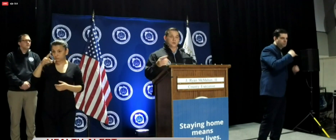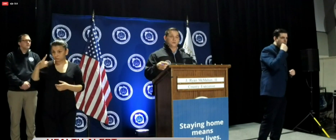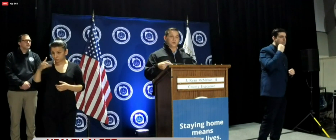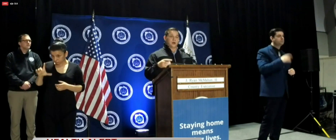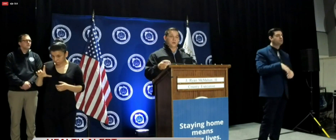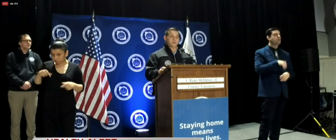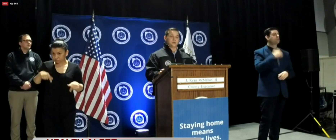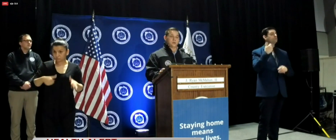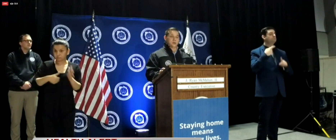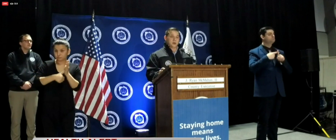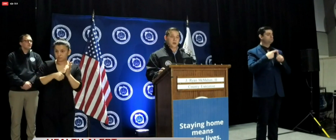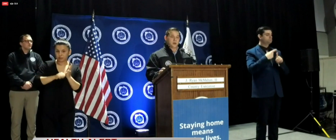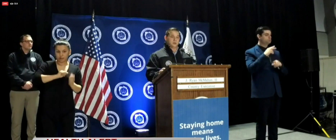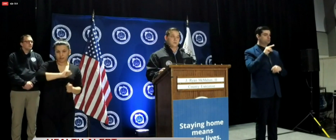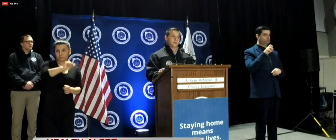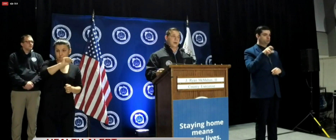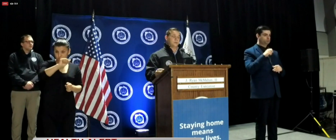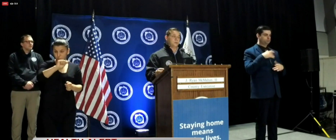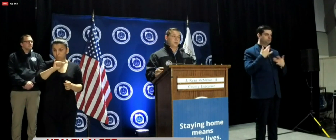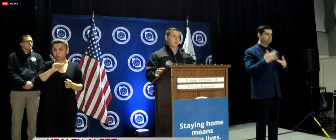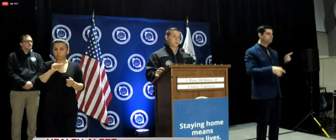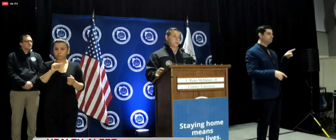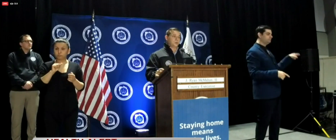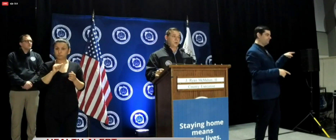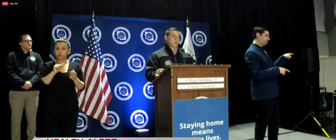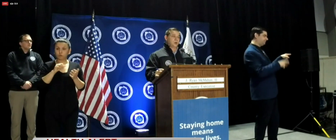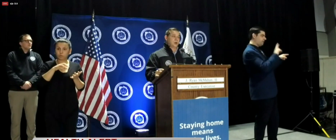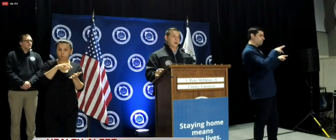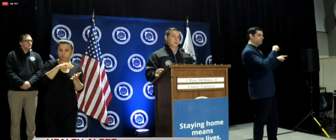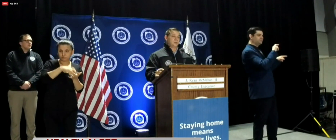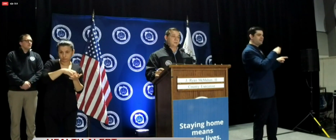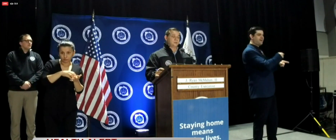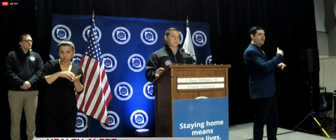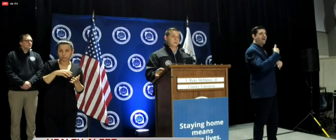around in 24 hours, for them to be able to